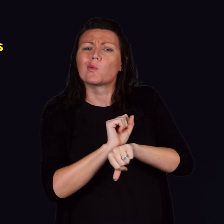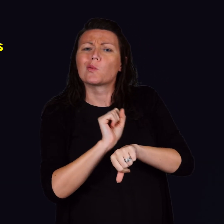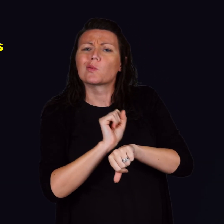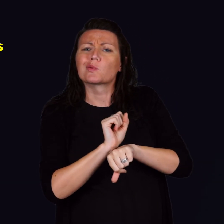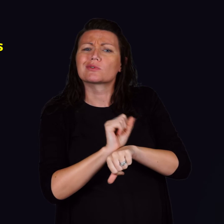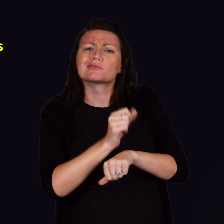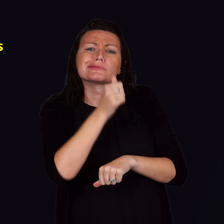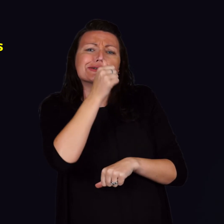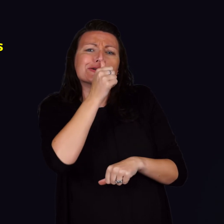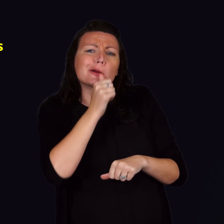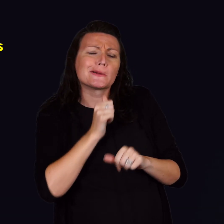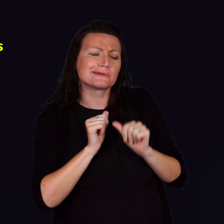work tolerance.